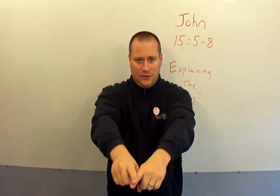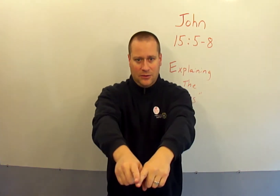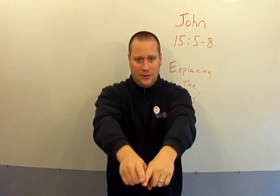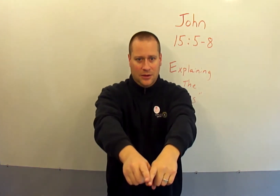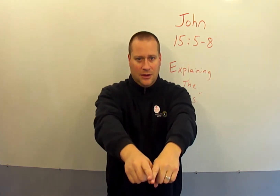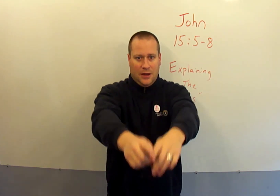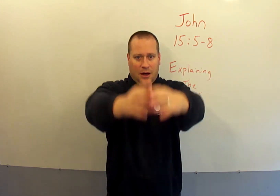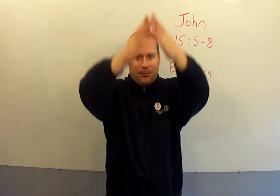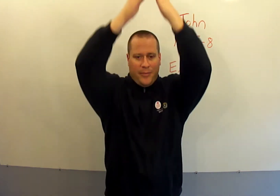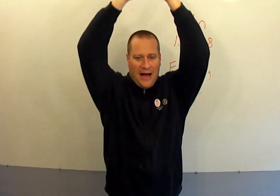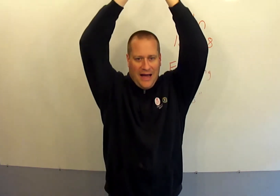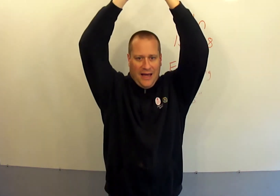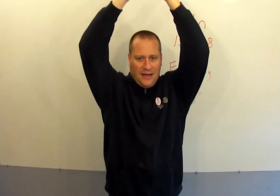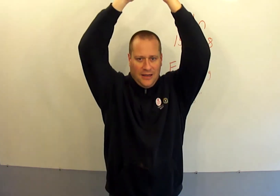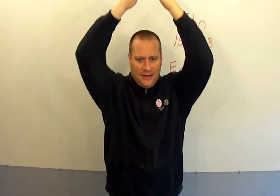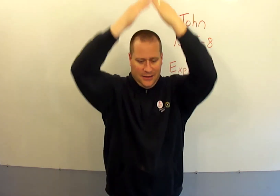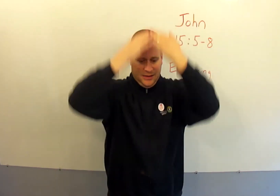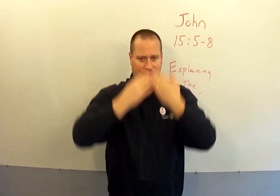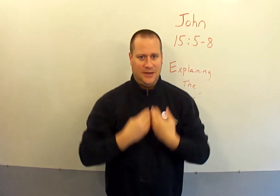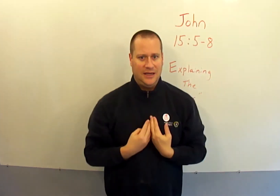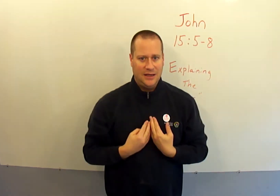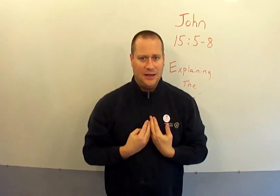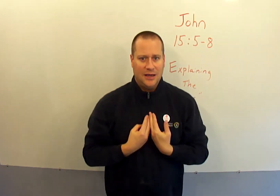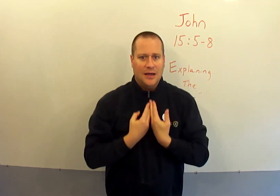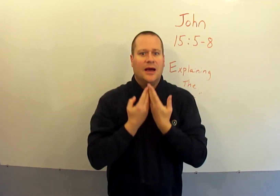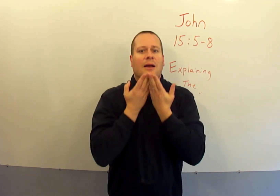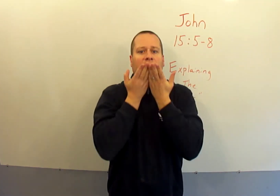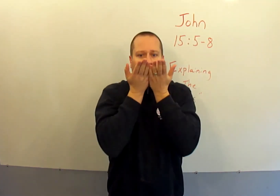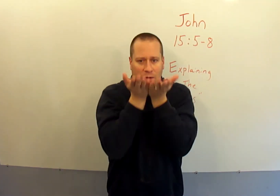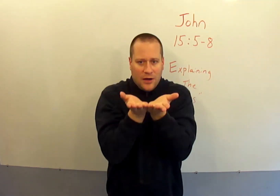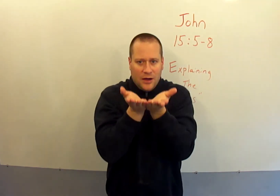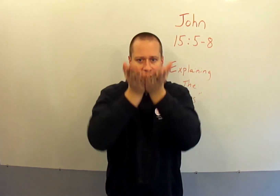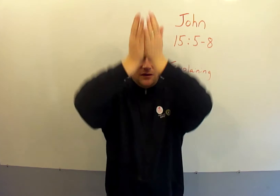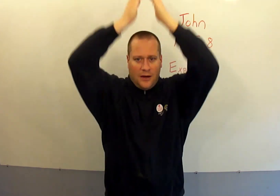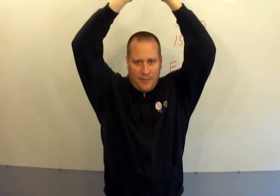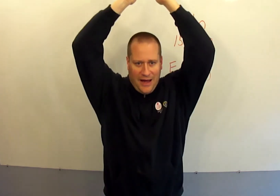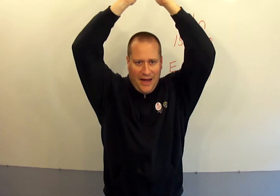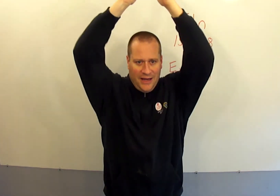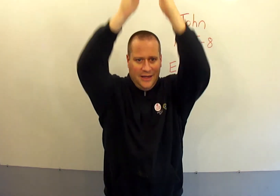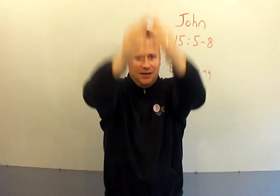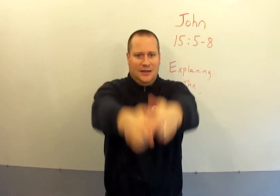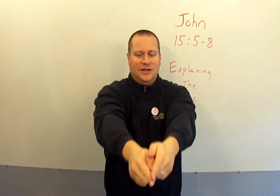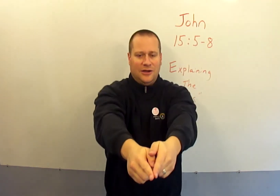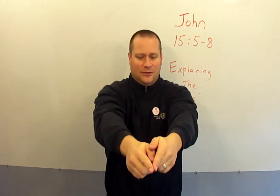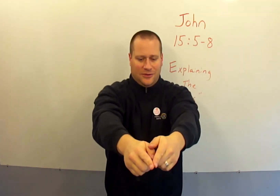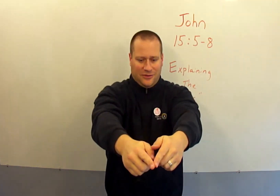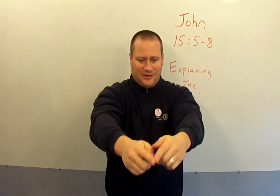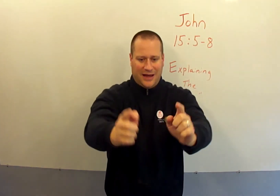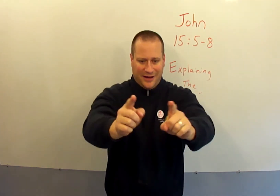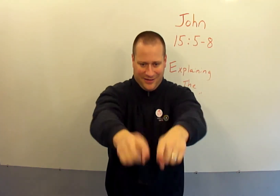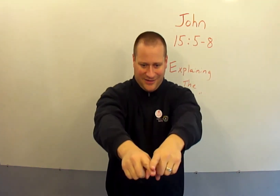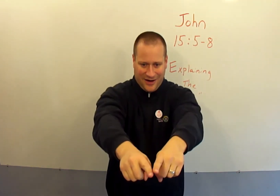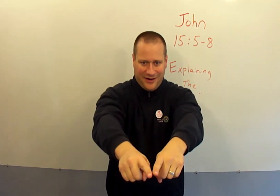you abide in me, and my words abide in you. So it's kind of start